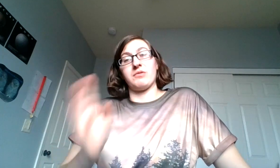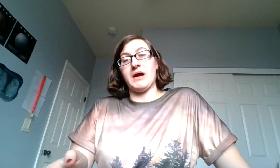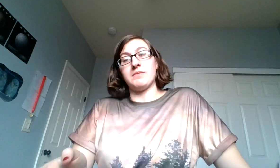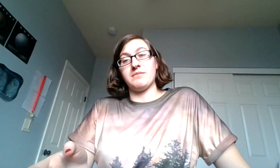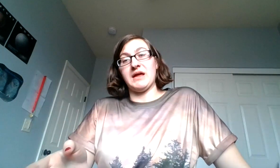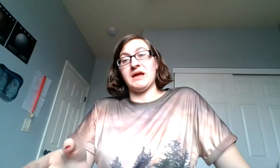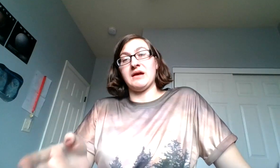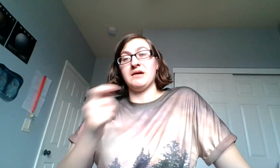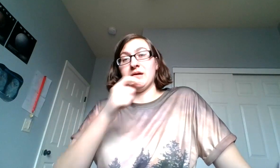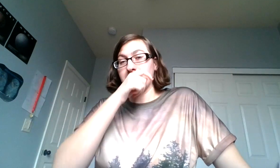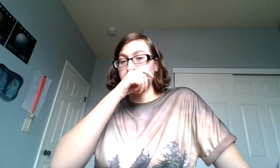me,